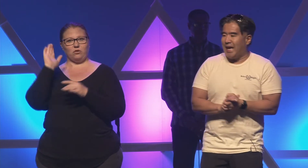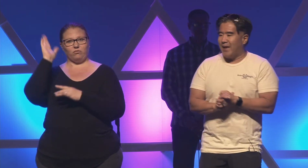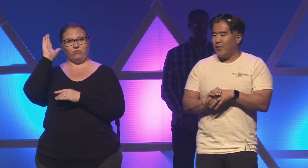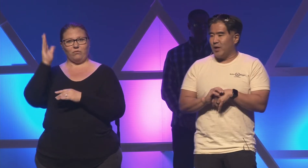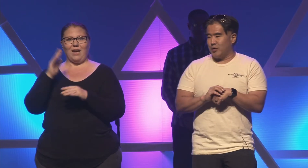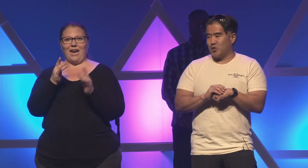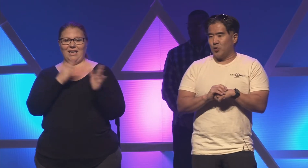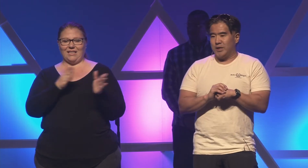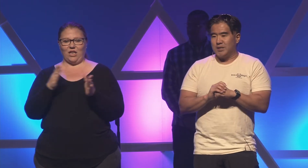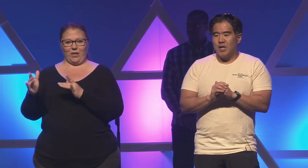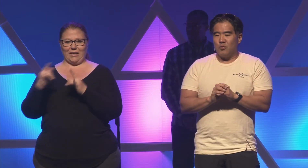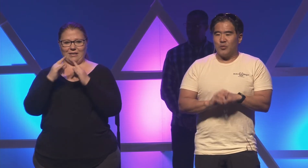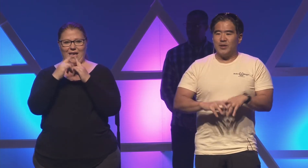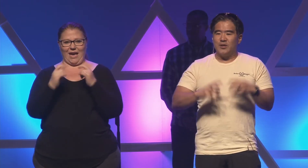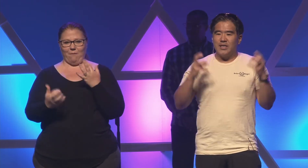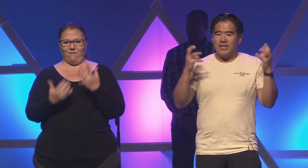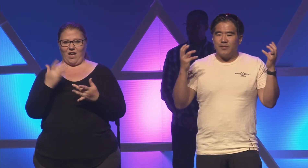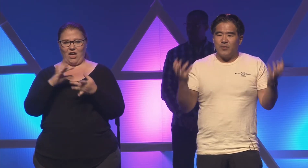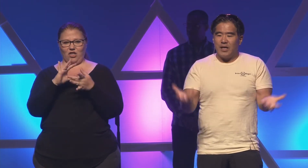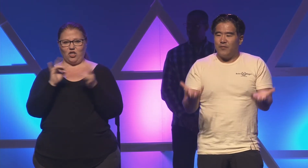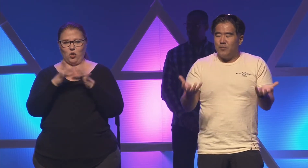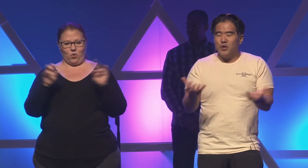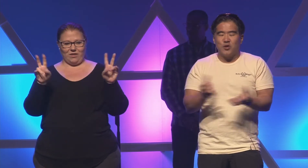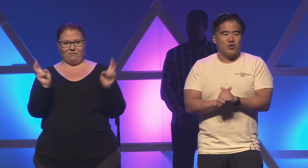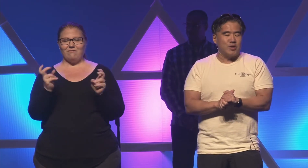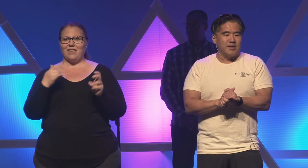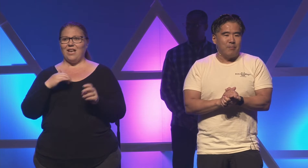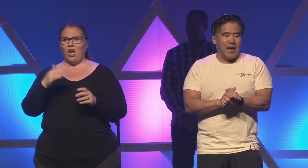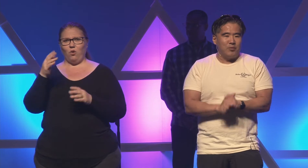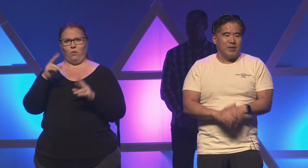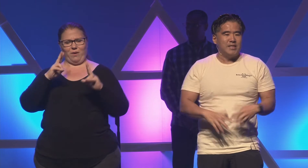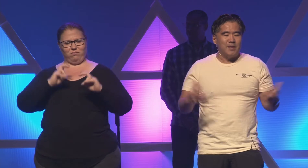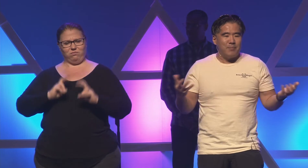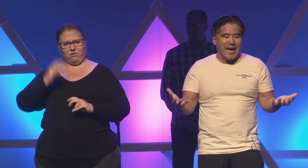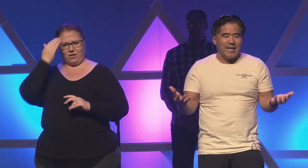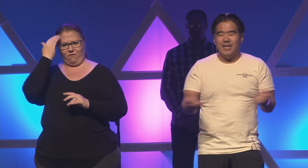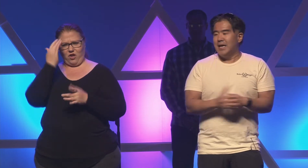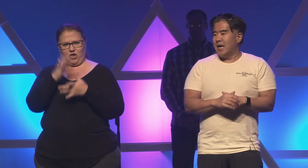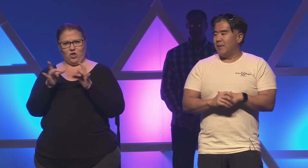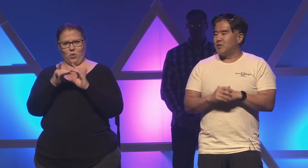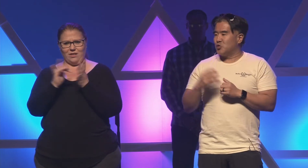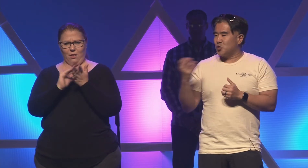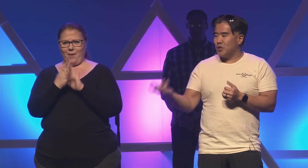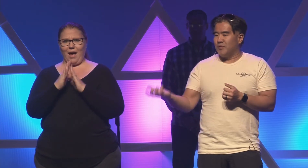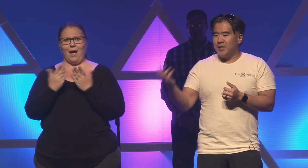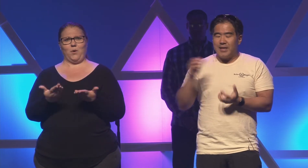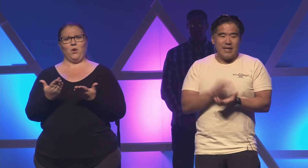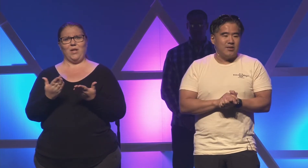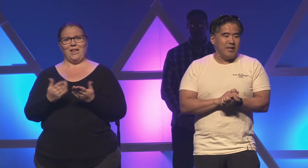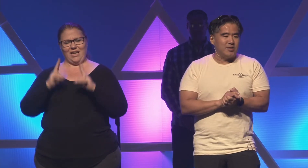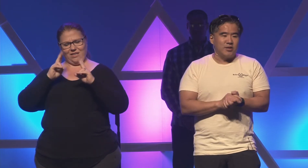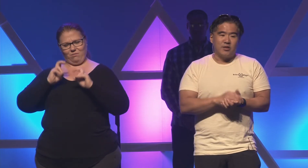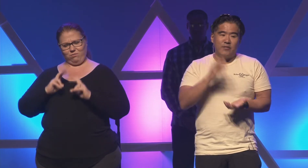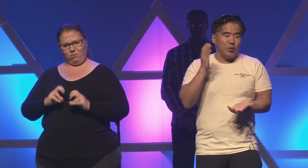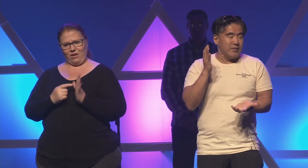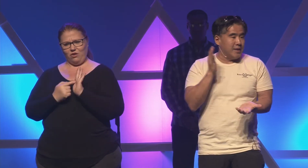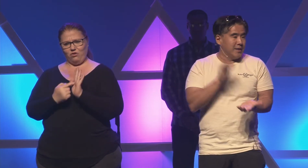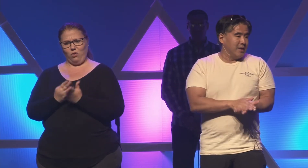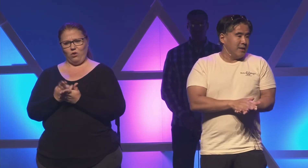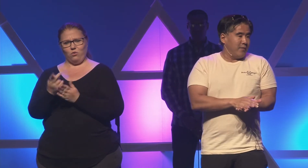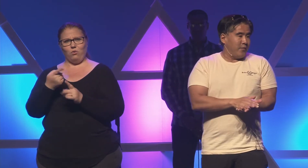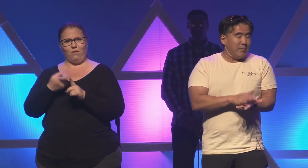called Campfire Stories. We'll be looking at some kind of familiar stories of the Bible, and he's unpacking some truth from that. And today he's going to give